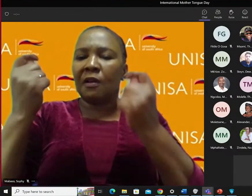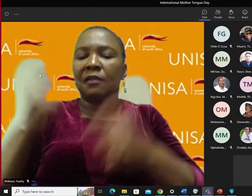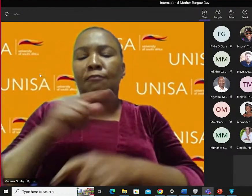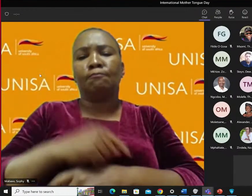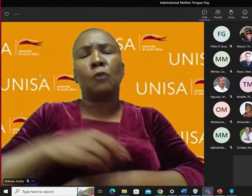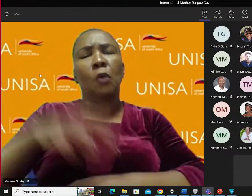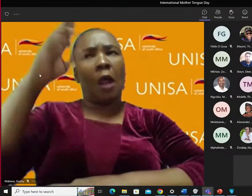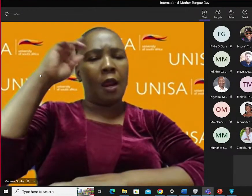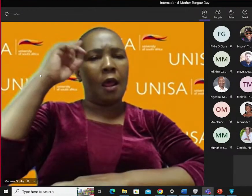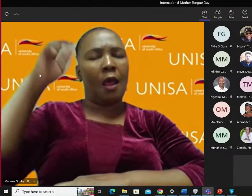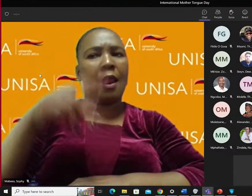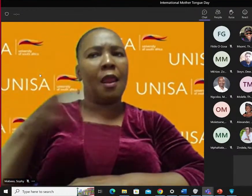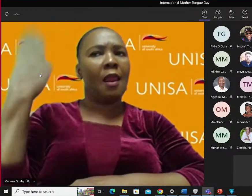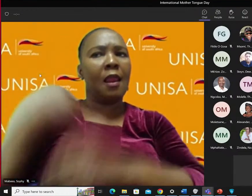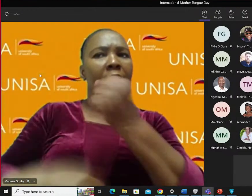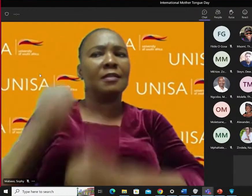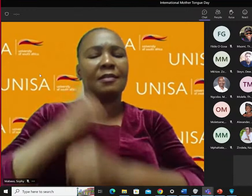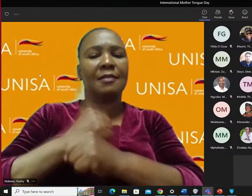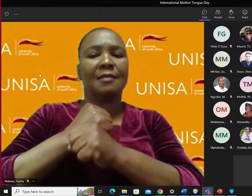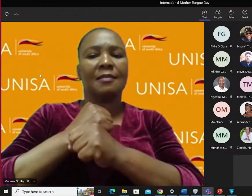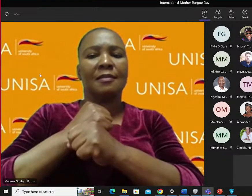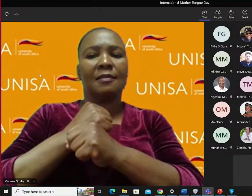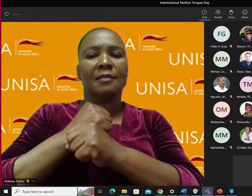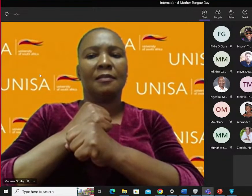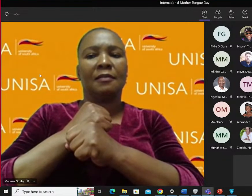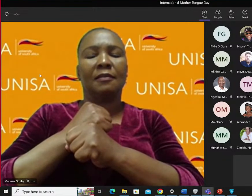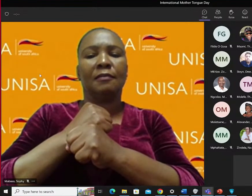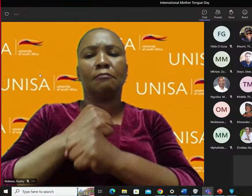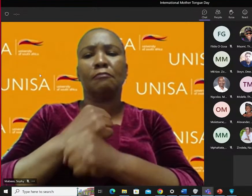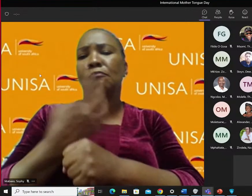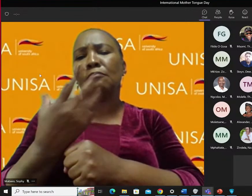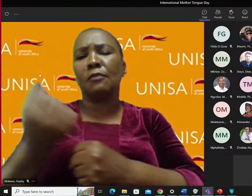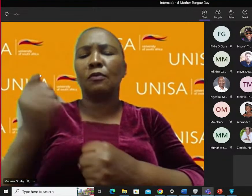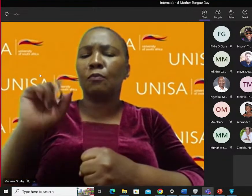that last year we had